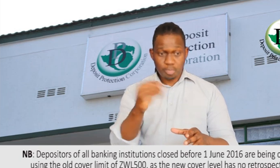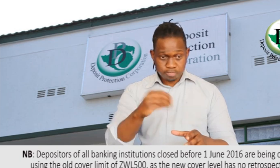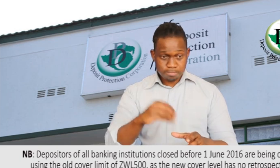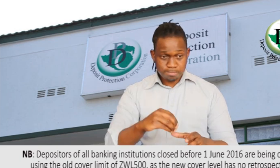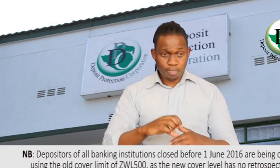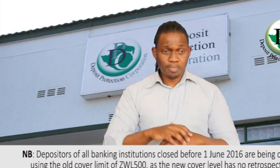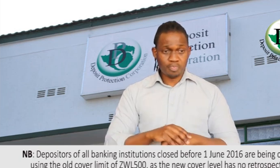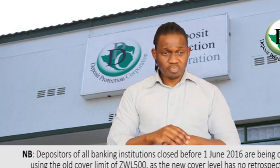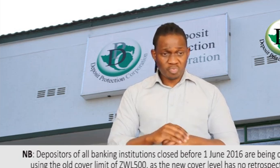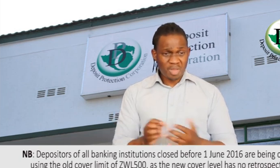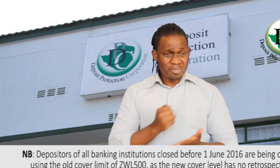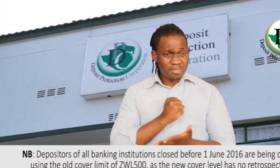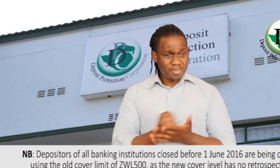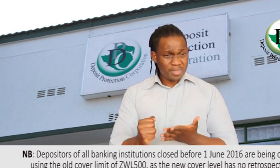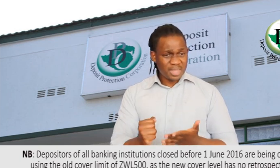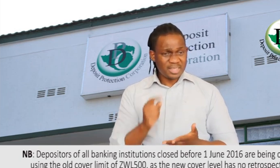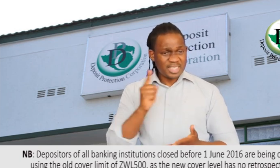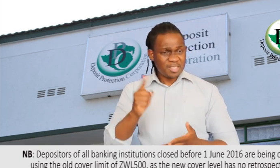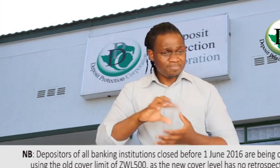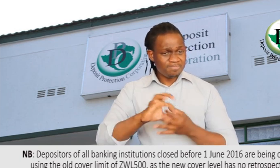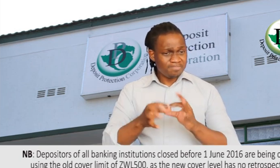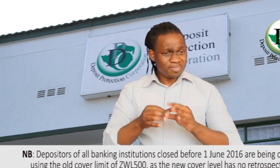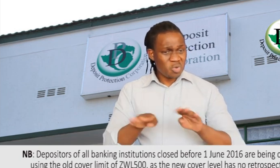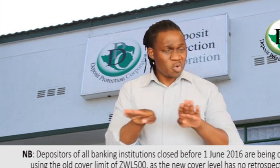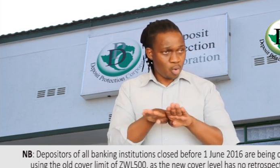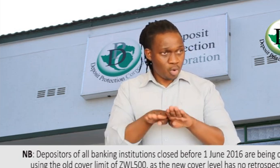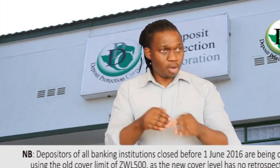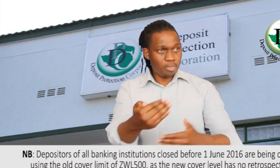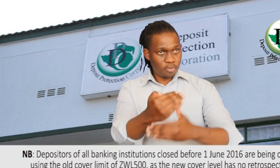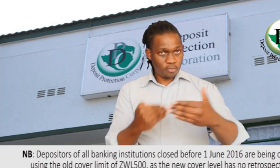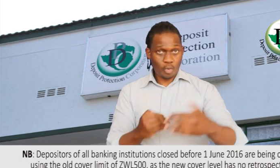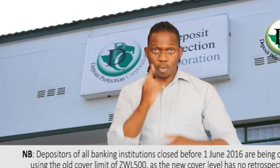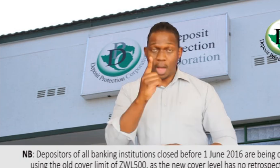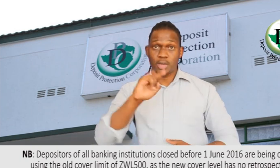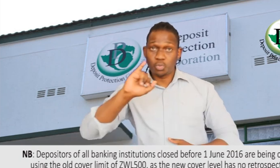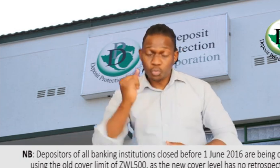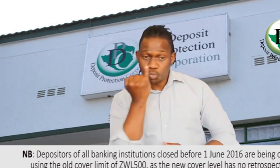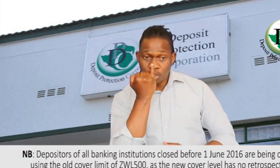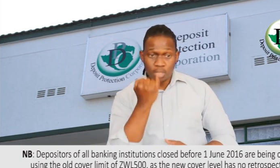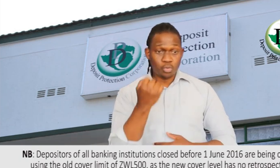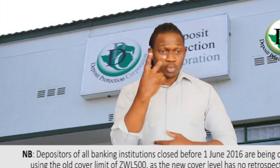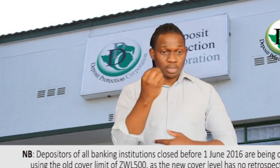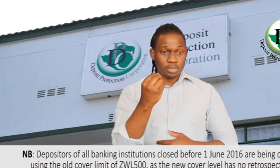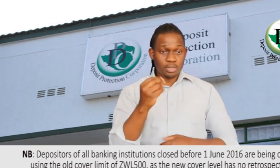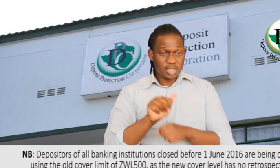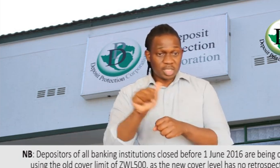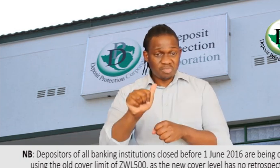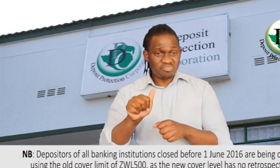Please note, depositors of all banking institutions closed before 1 June 2016 are being compensated using the old cover limit